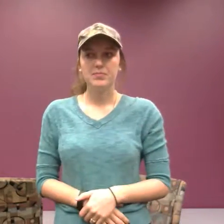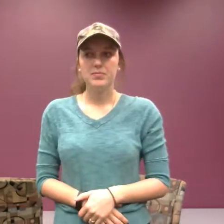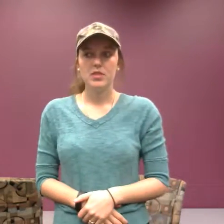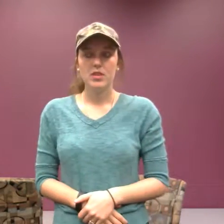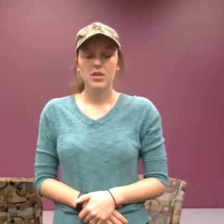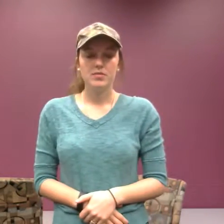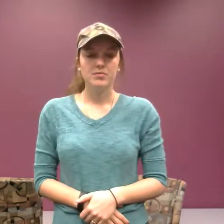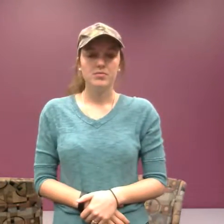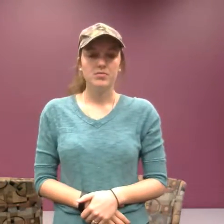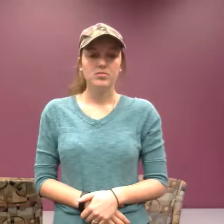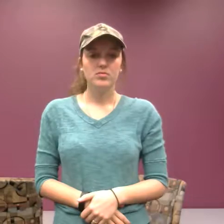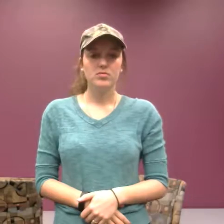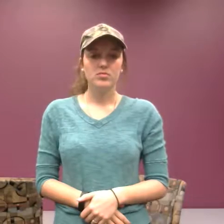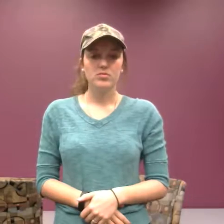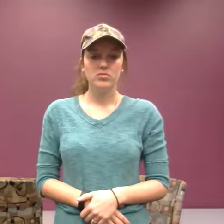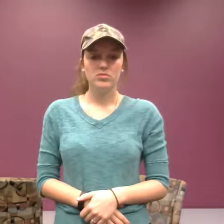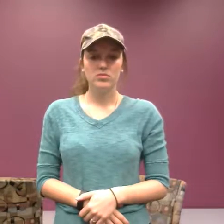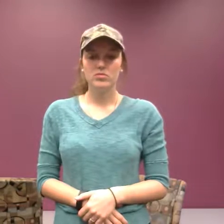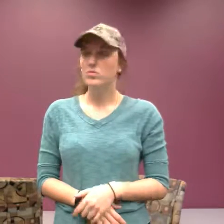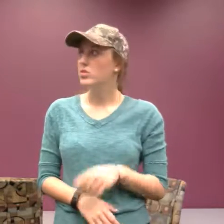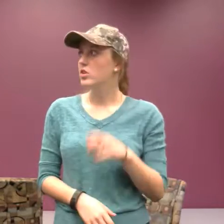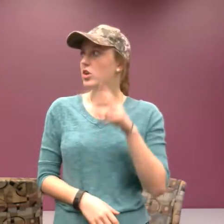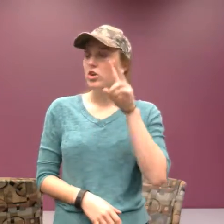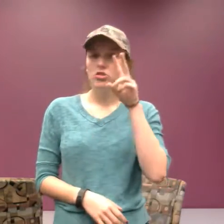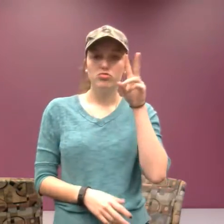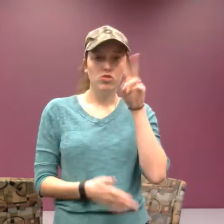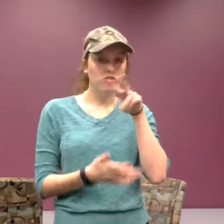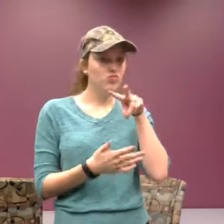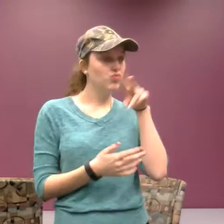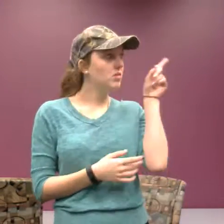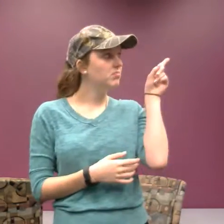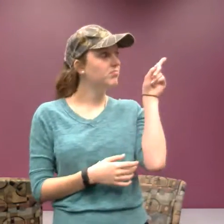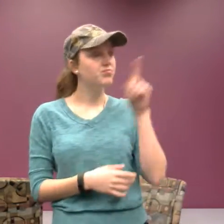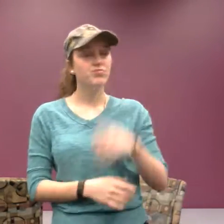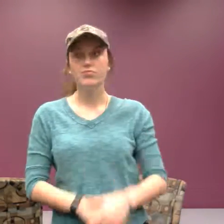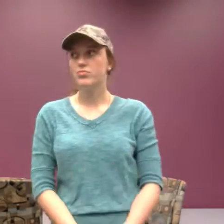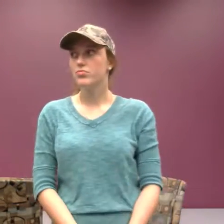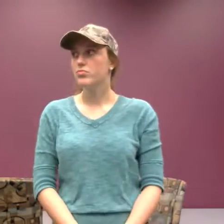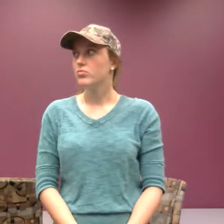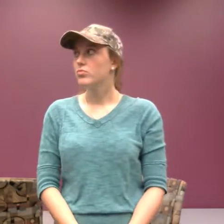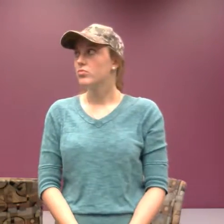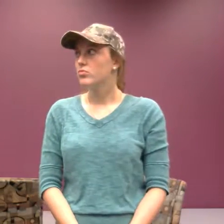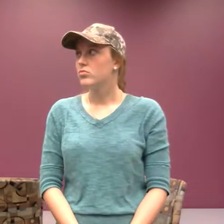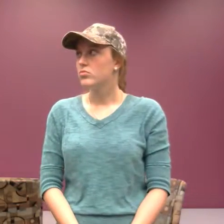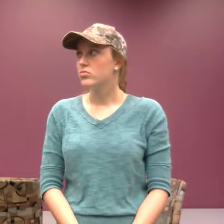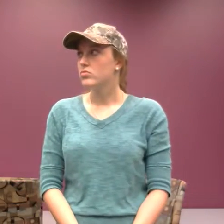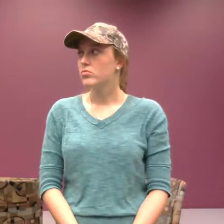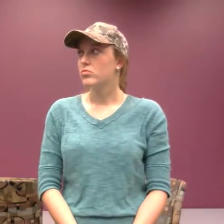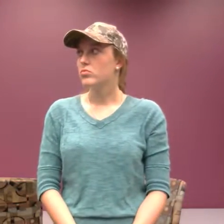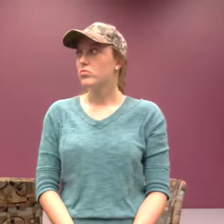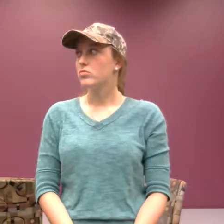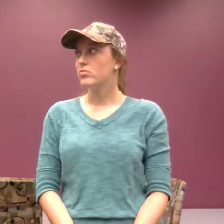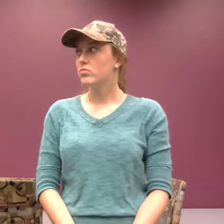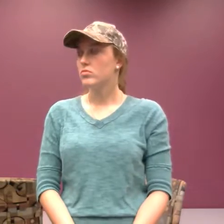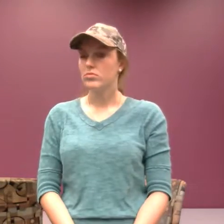numbers is twice the smaller, and maybe we should have a number on the end right there. That's twice the smaller